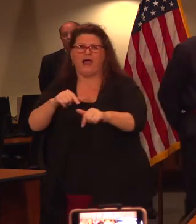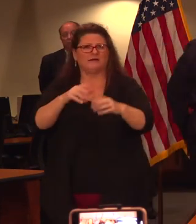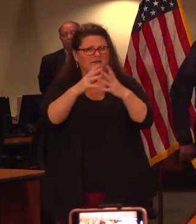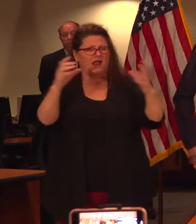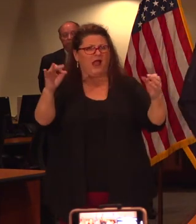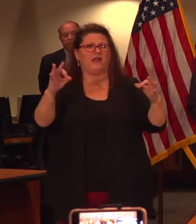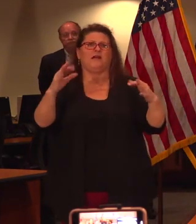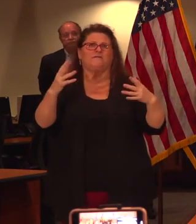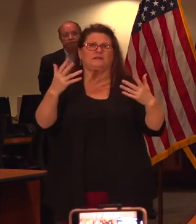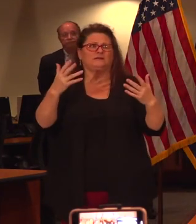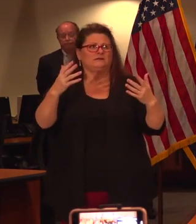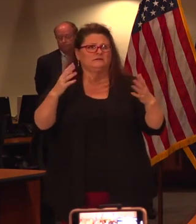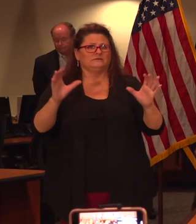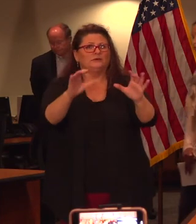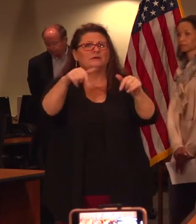Well, thank you.